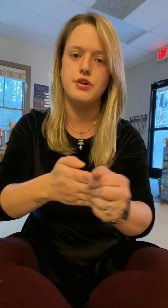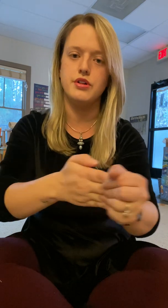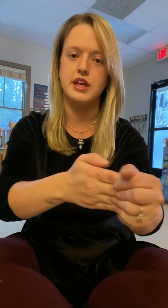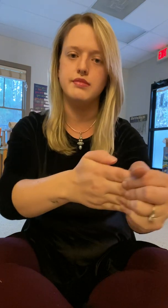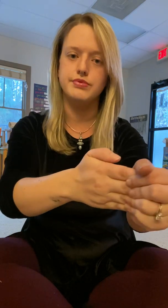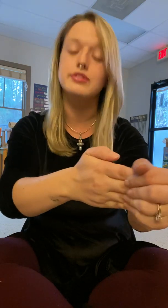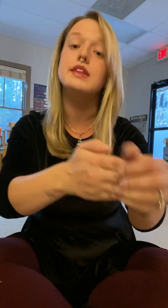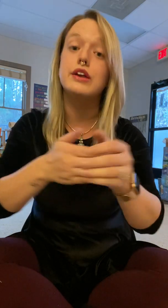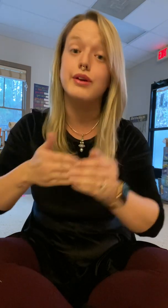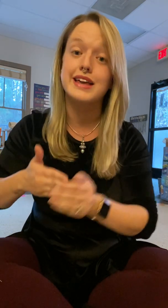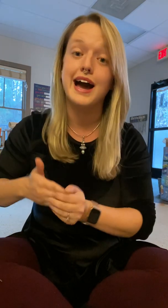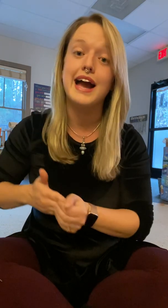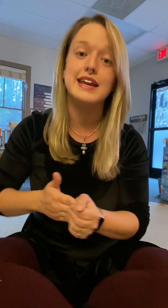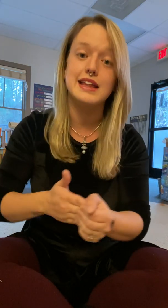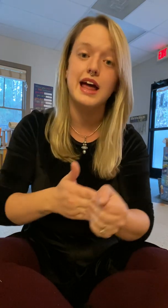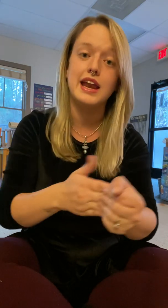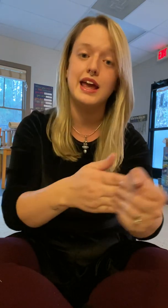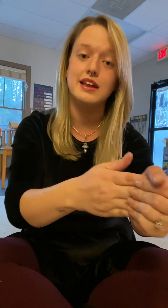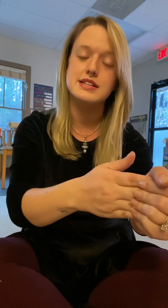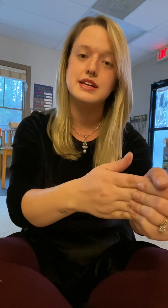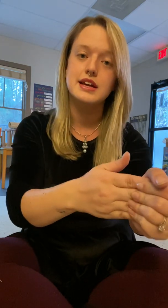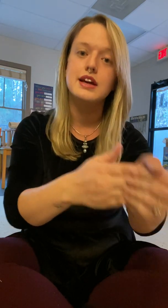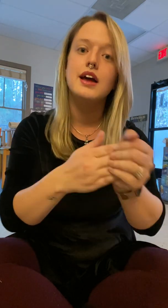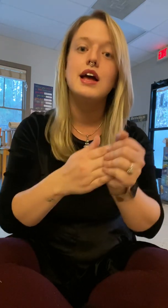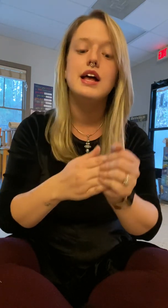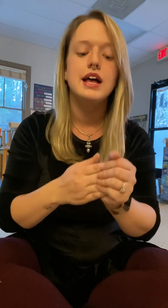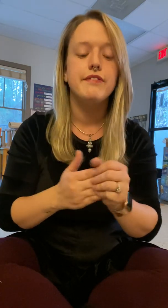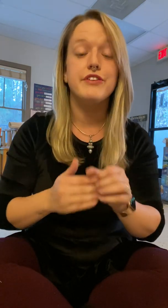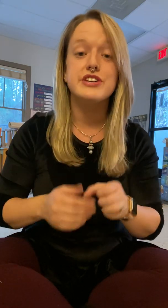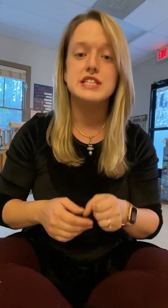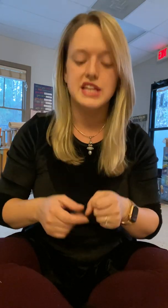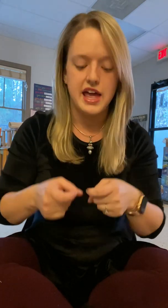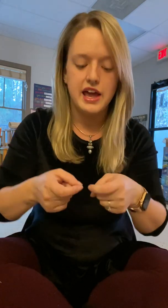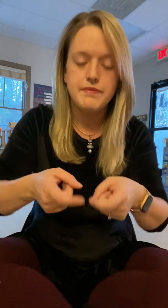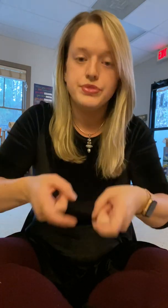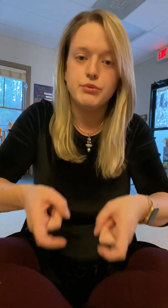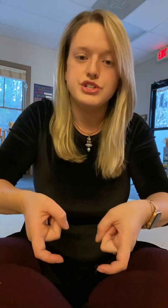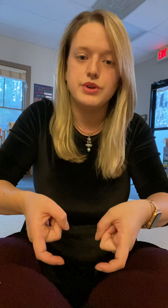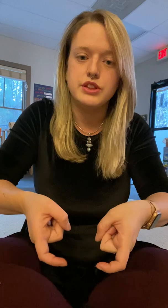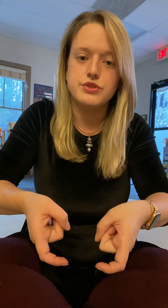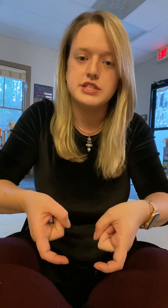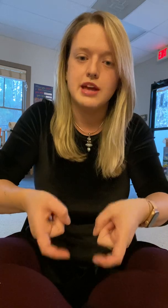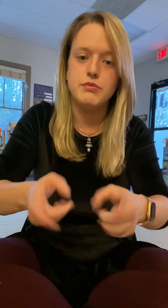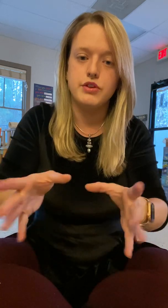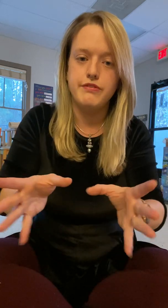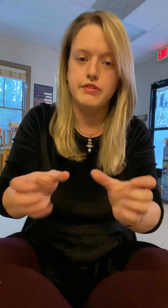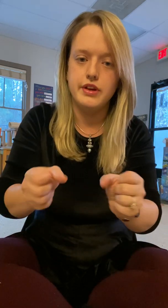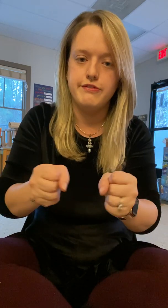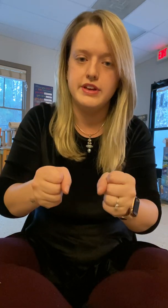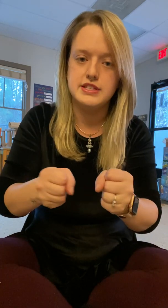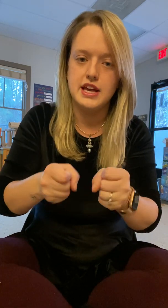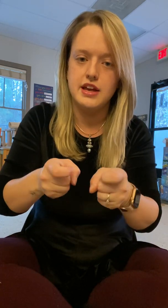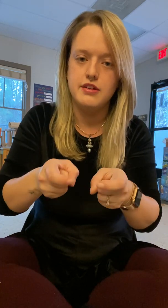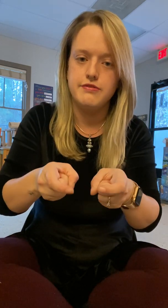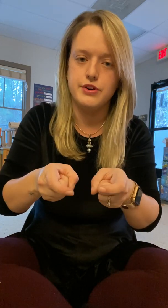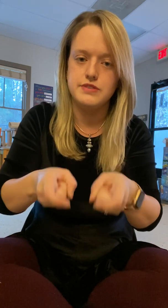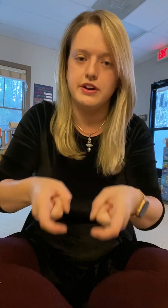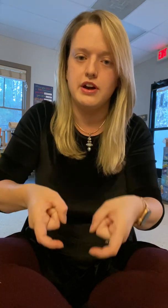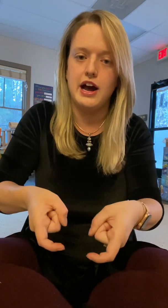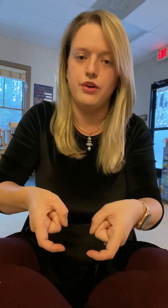it, like you're guiding that hand. For sleigh, we're doing those same fists in, first finger out in the